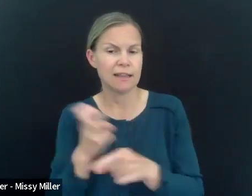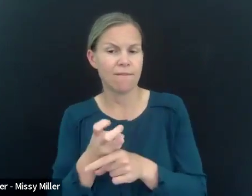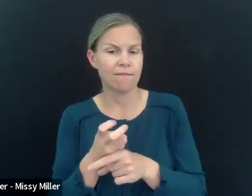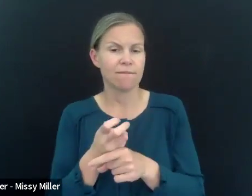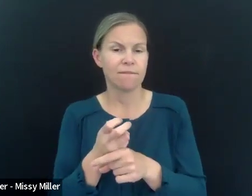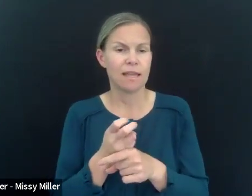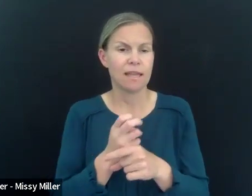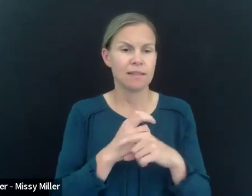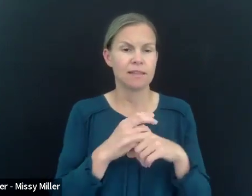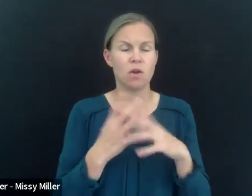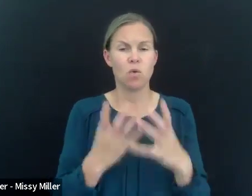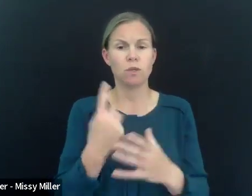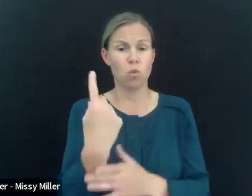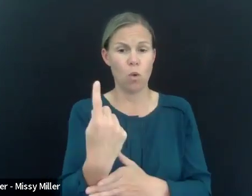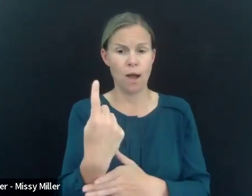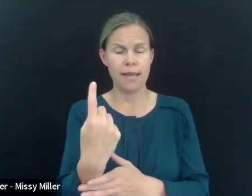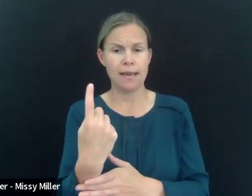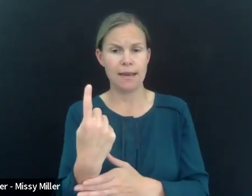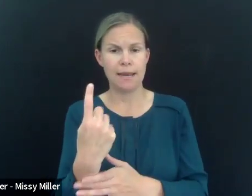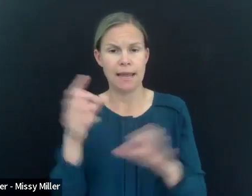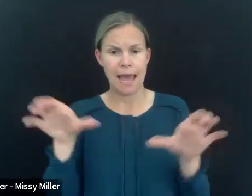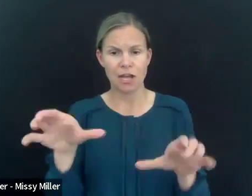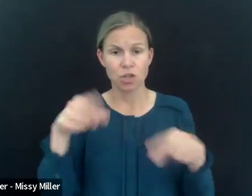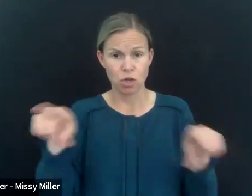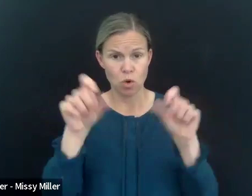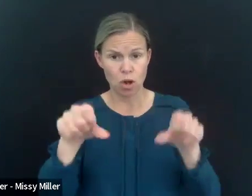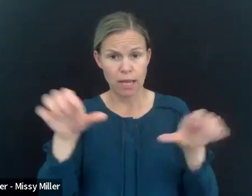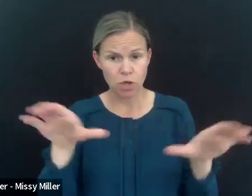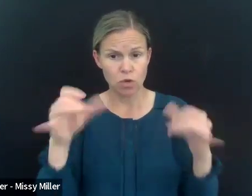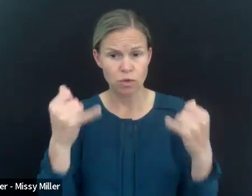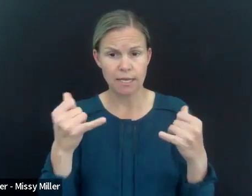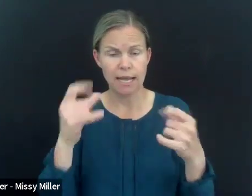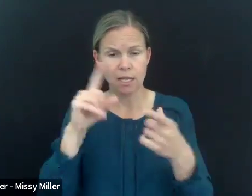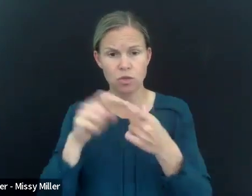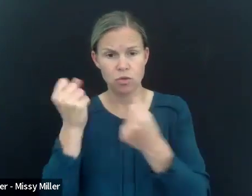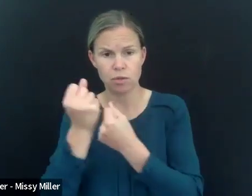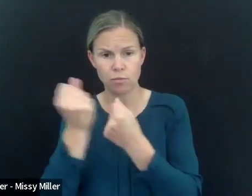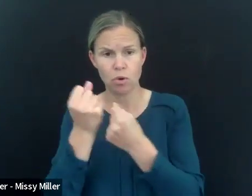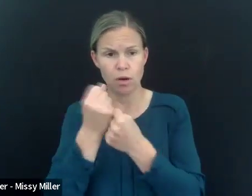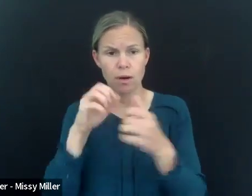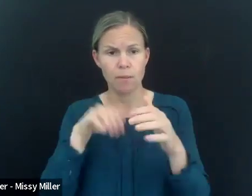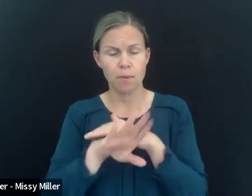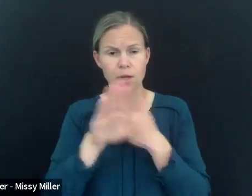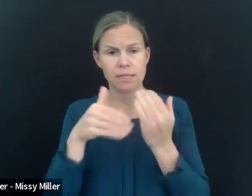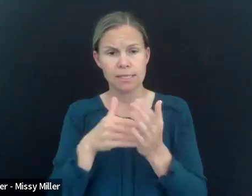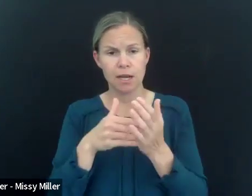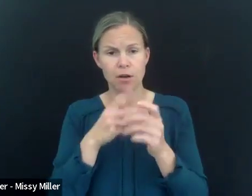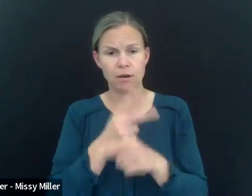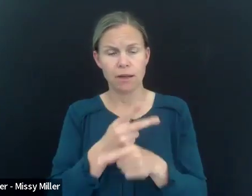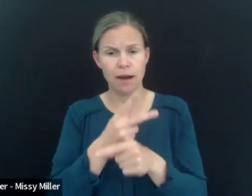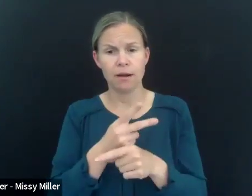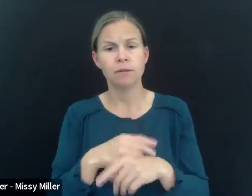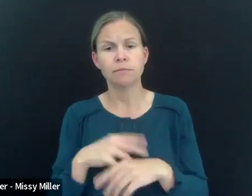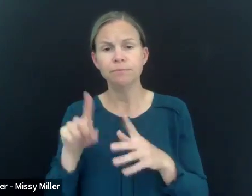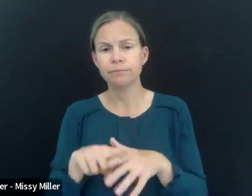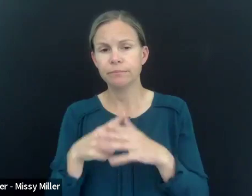Indra, but that people can take today to support the growth of birth center care? And Angela, if we can